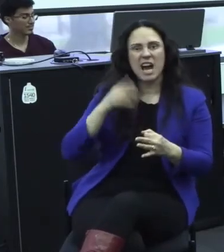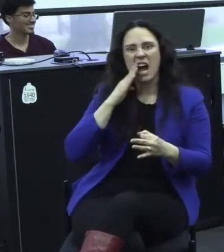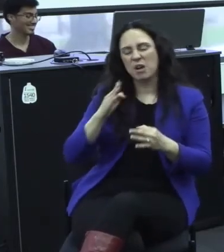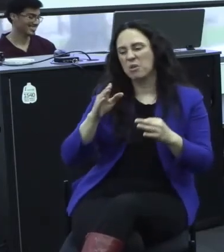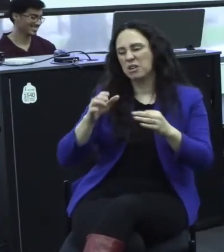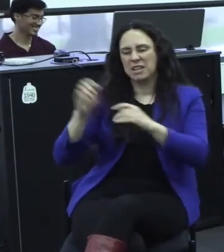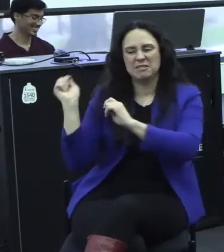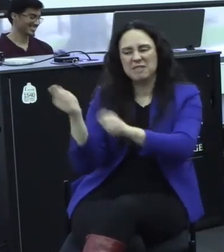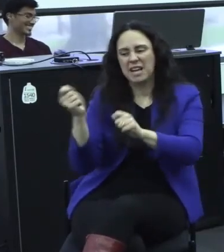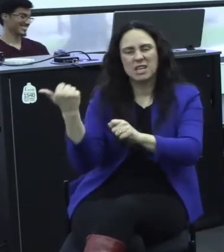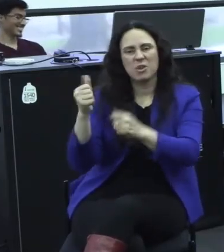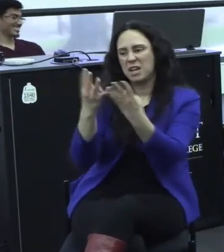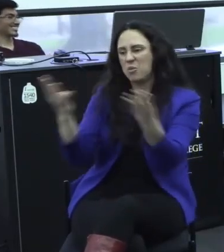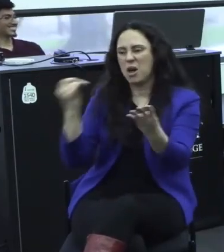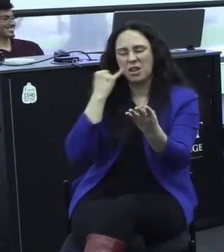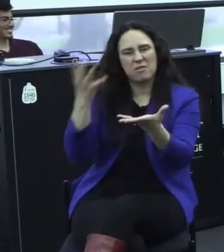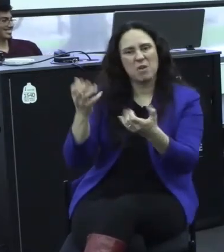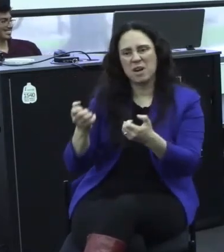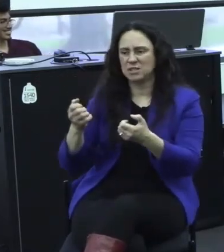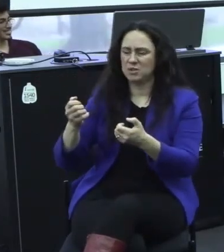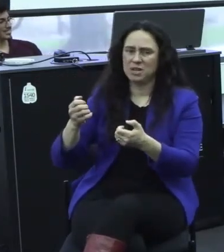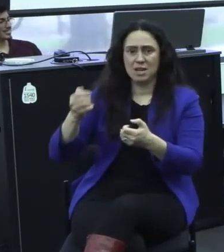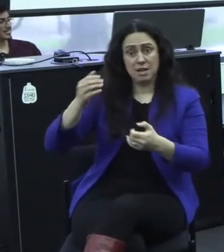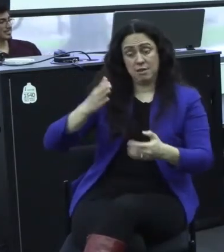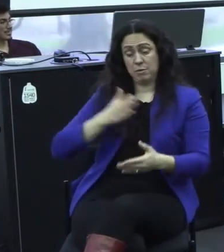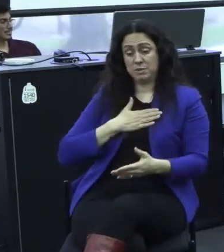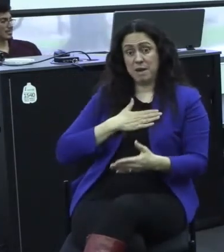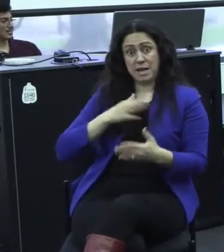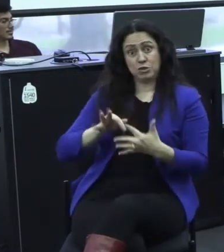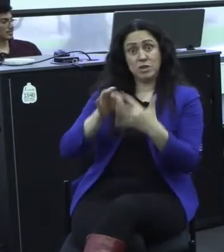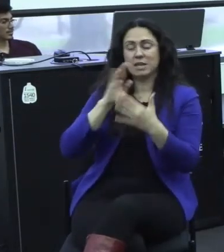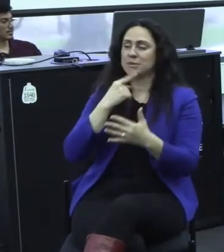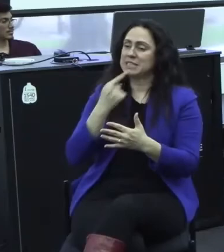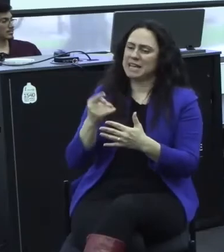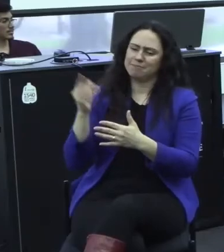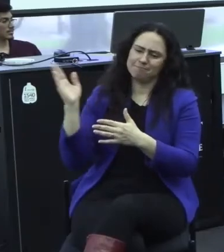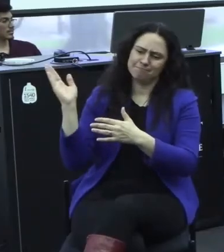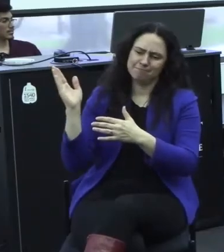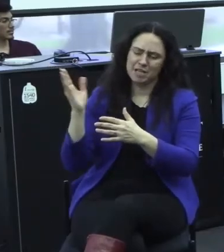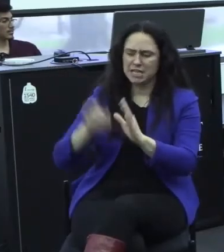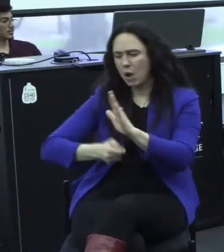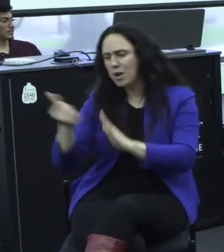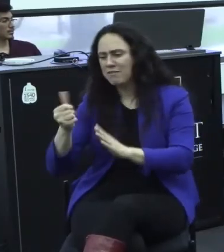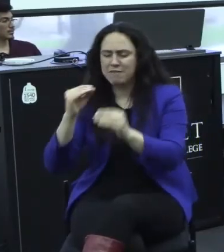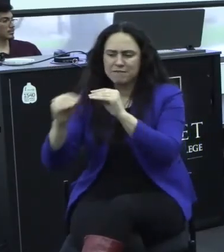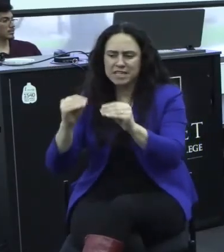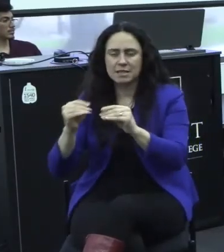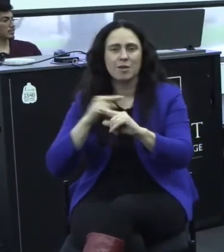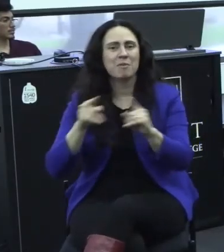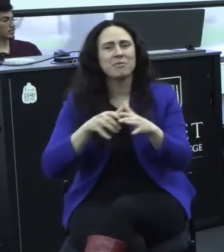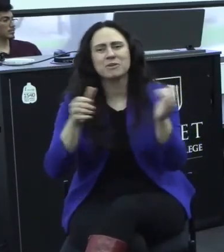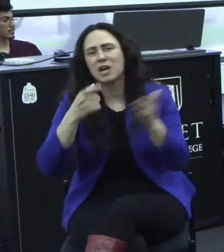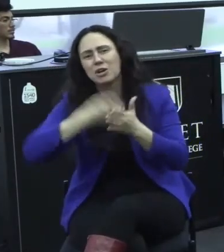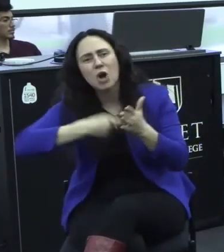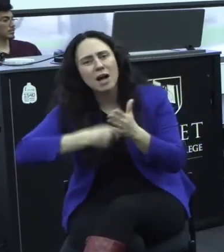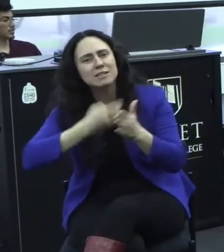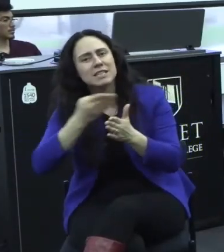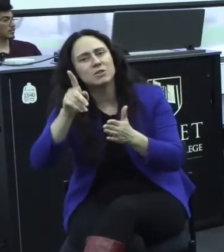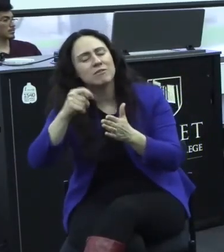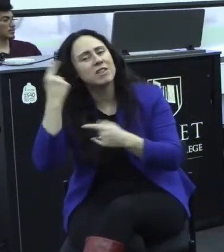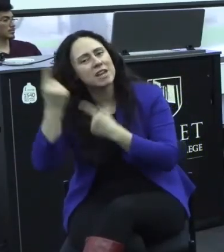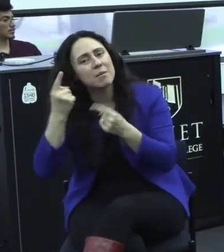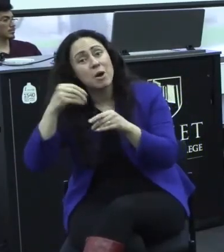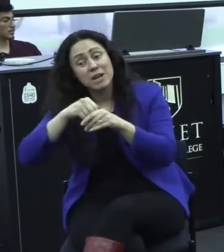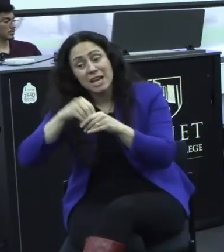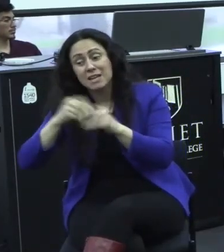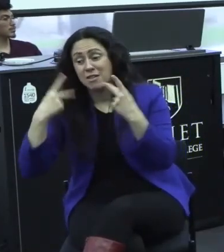to. If I could, if it was up to me, I'm like, knock it down, let's fix it. But I get there's a lot of cost. There's even things that you have to think about within the physical structure